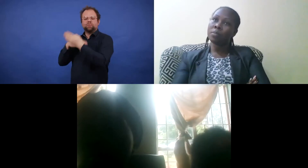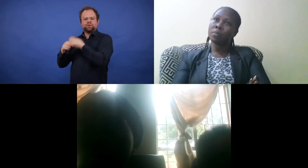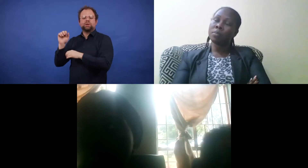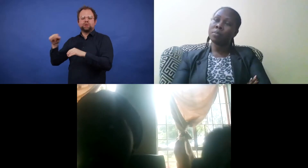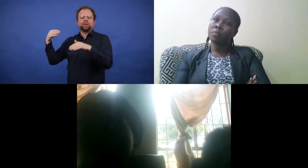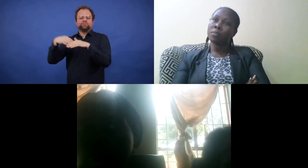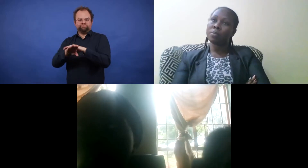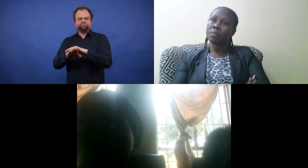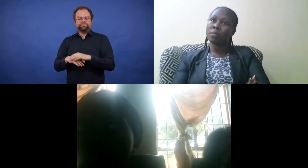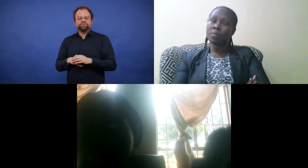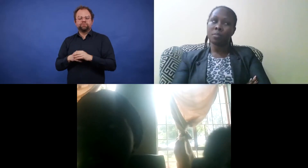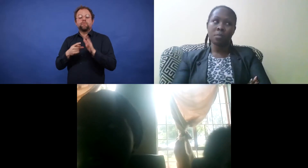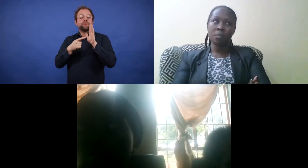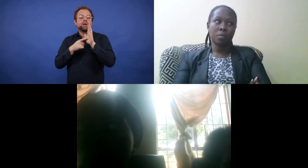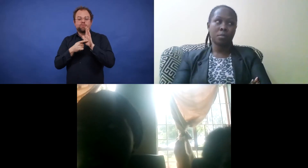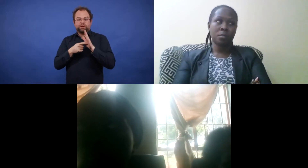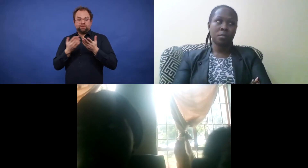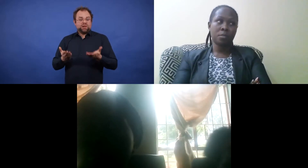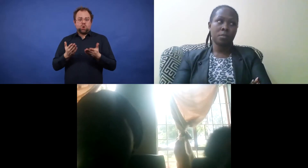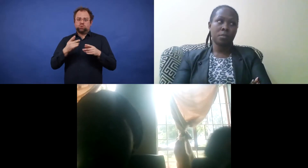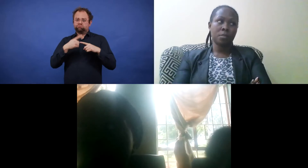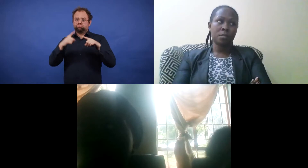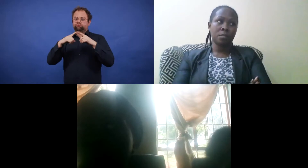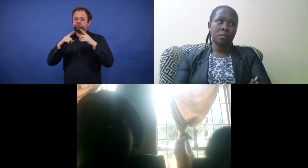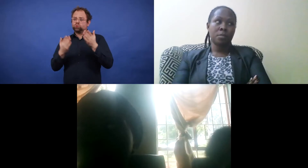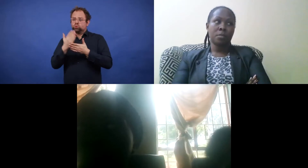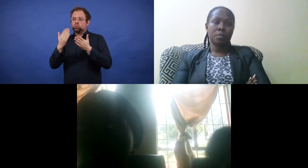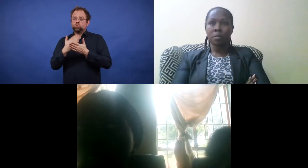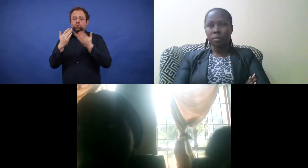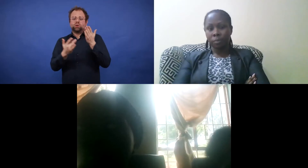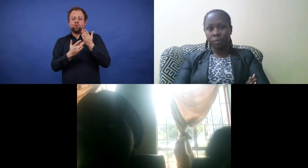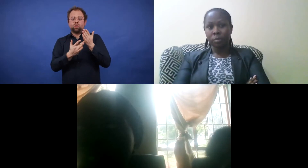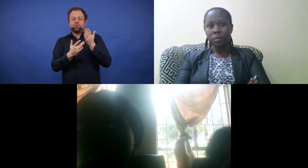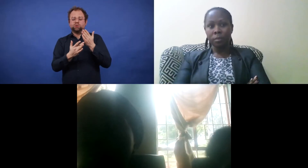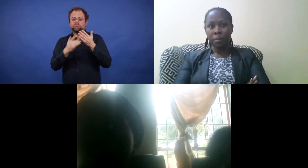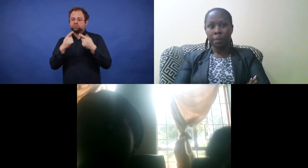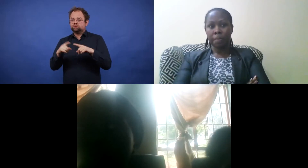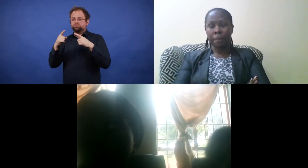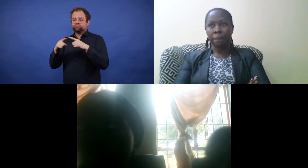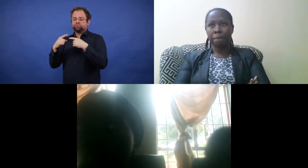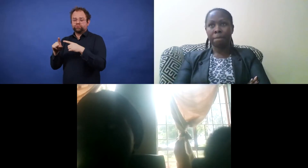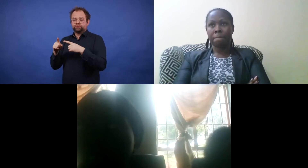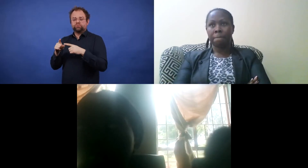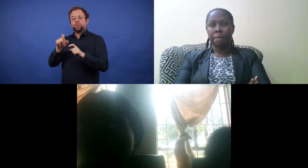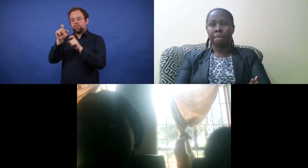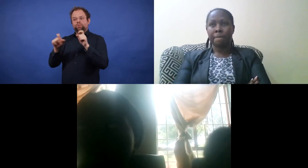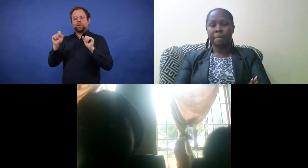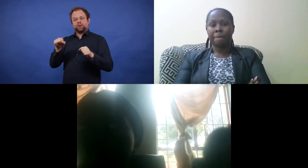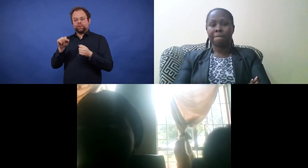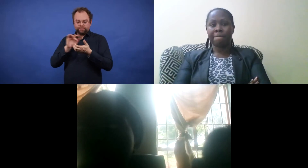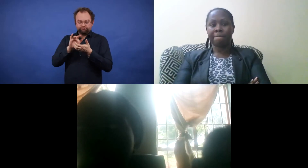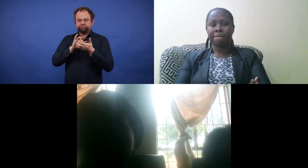Selena ST back has now like in Malawi, we do have the tactiles. So this is also a